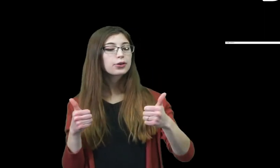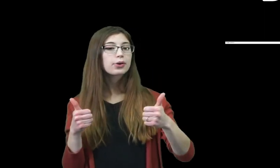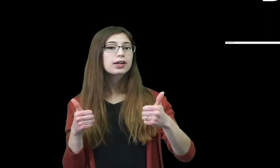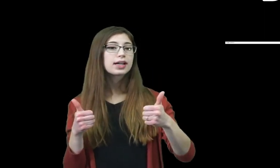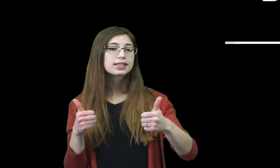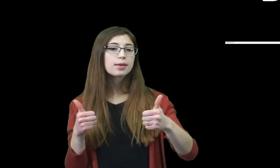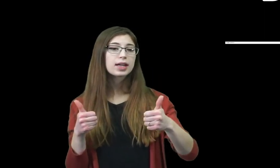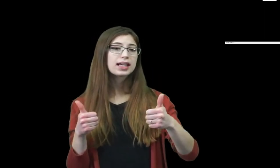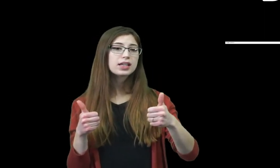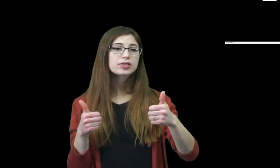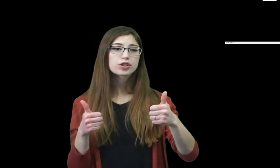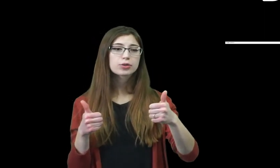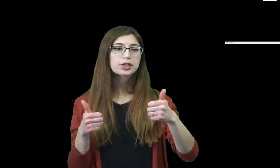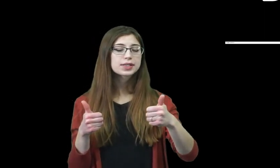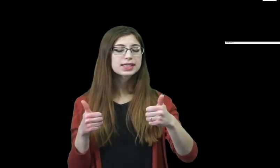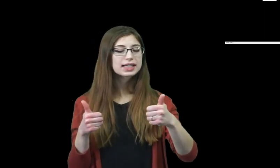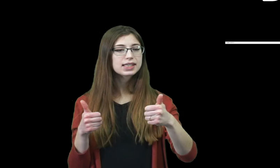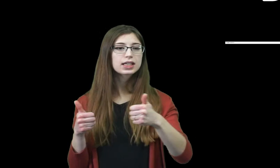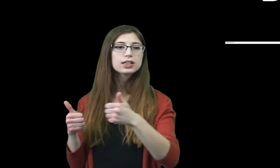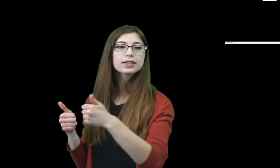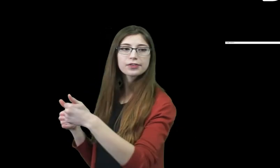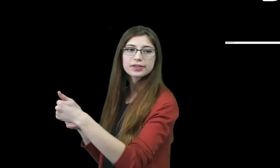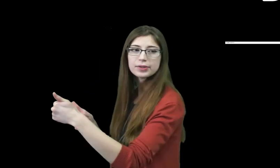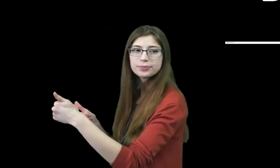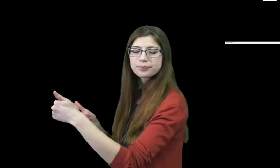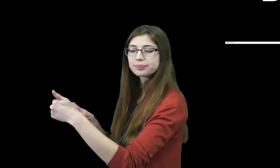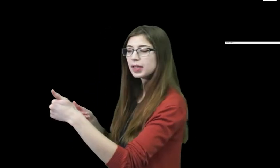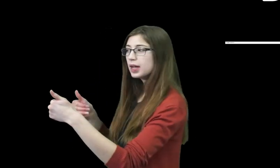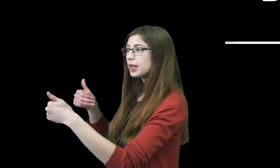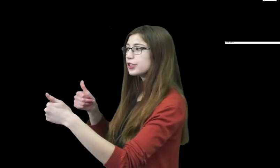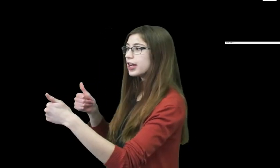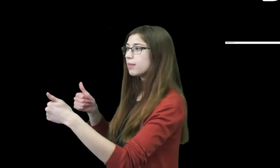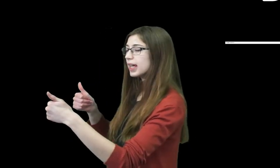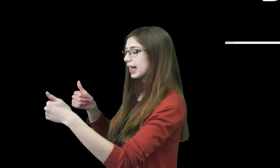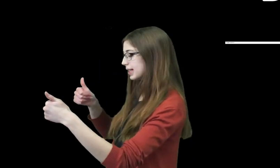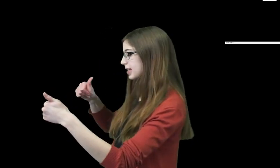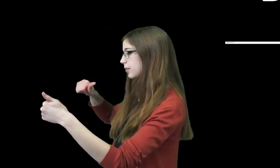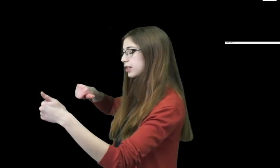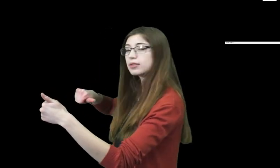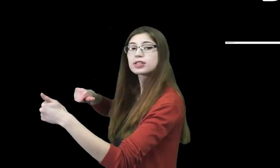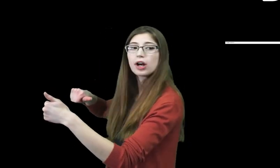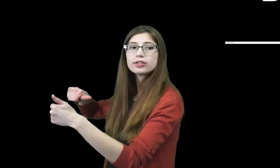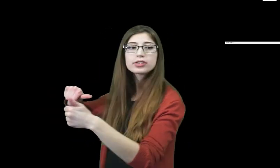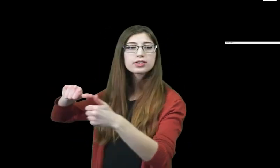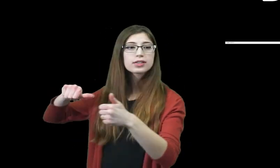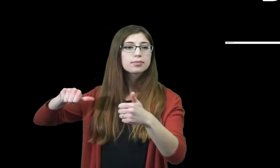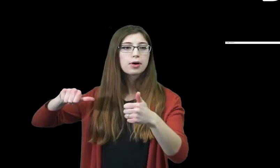Your non-dominant hand is just going to stay still in front of you. Your dominant hand is going to start palm